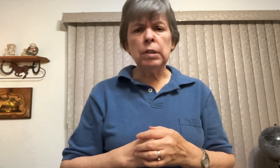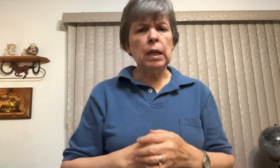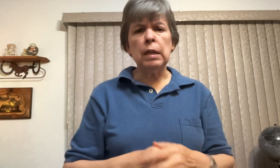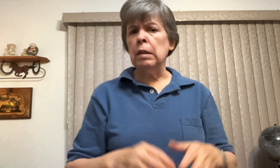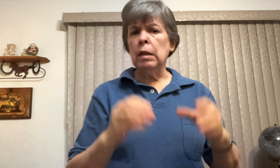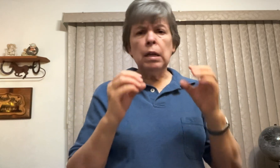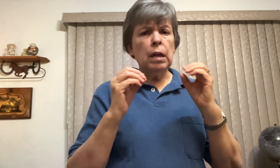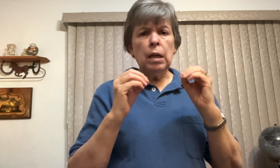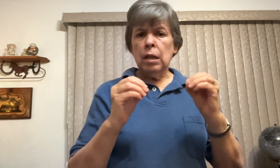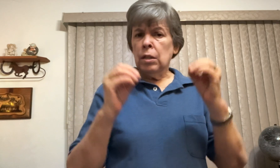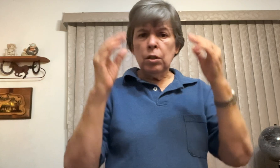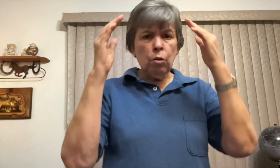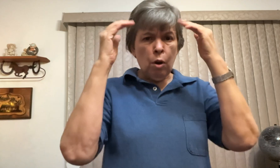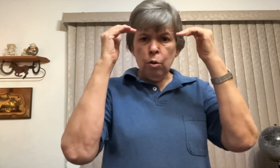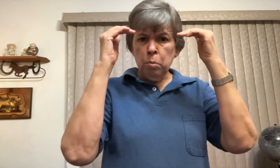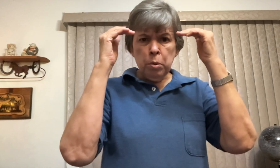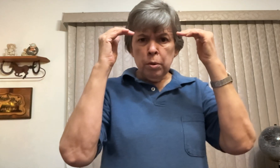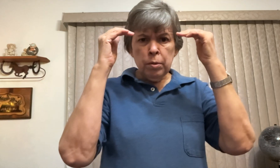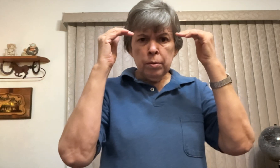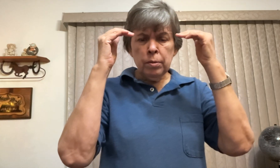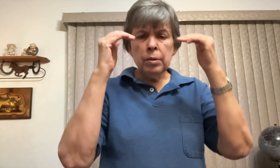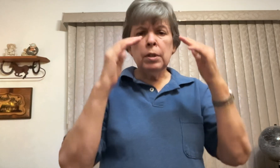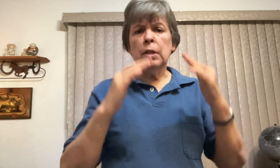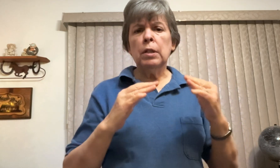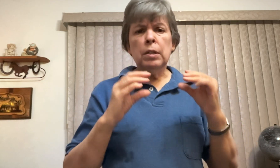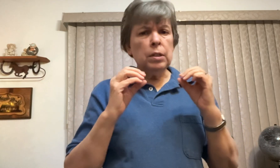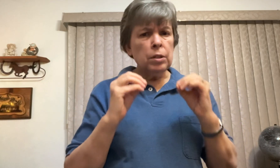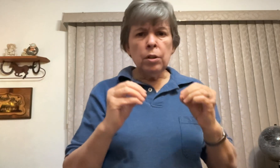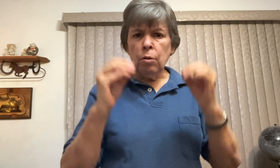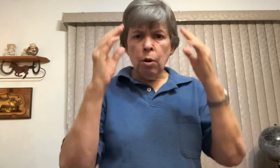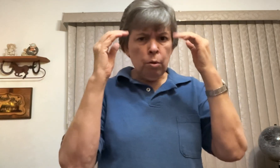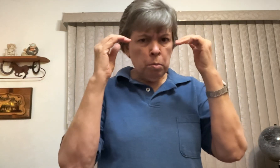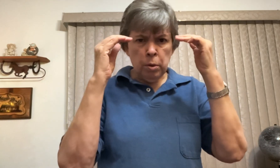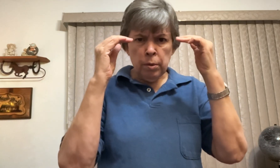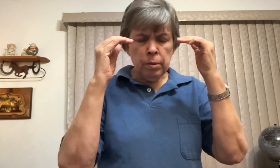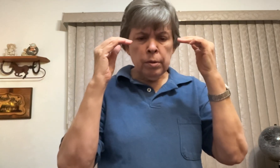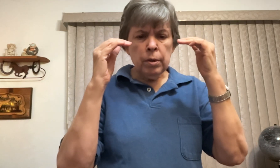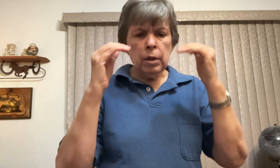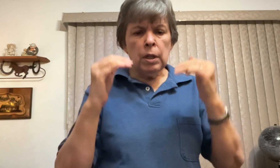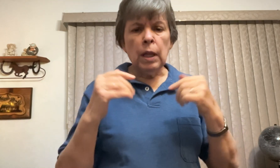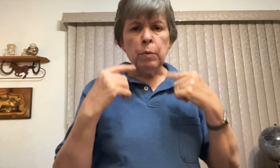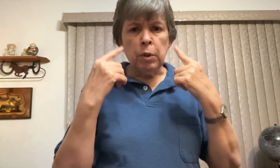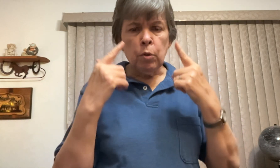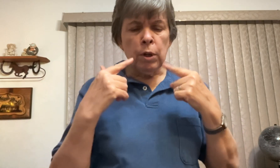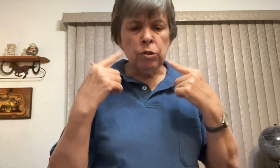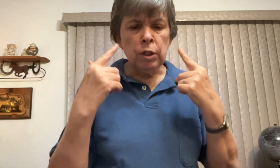say no hope, no hope, with a questioning